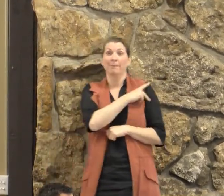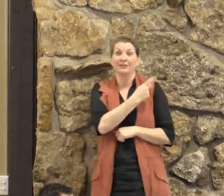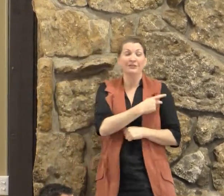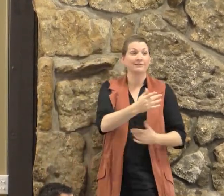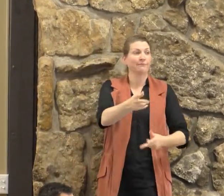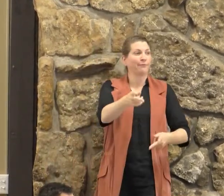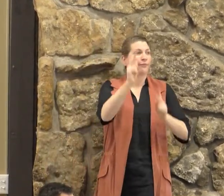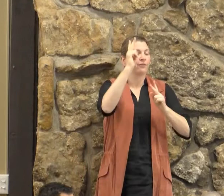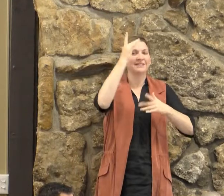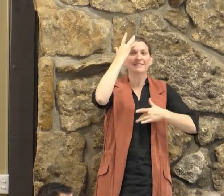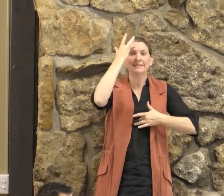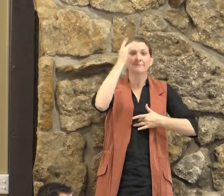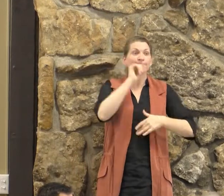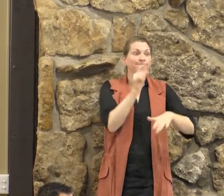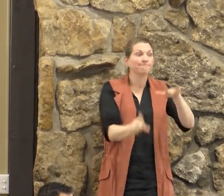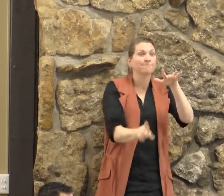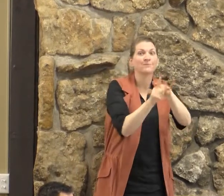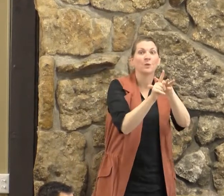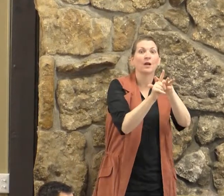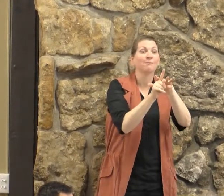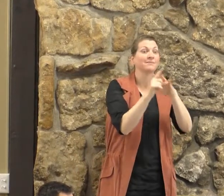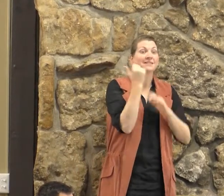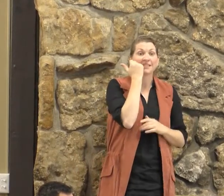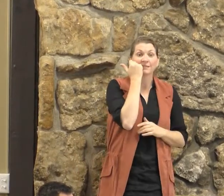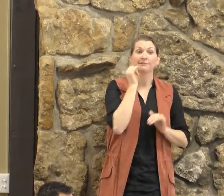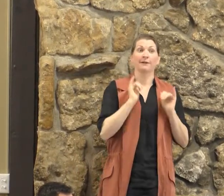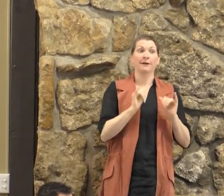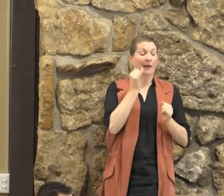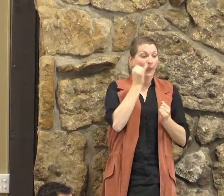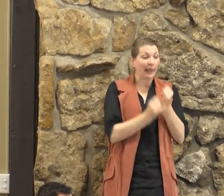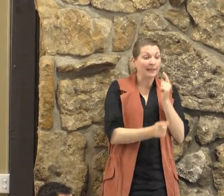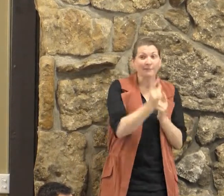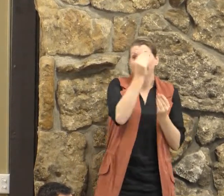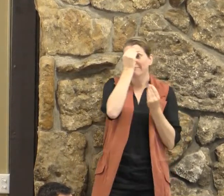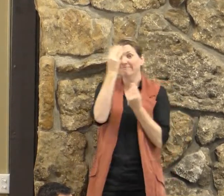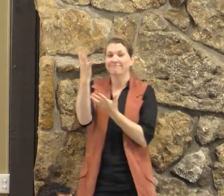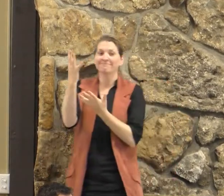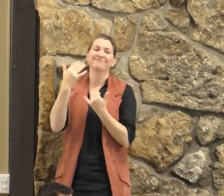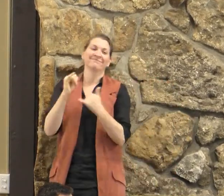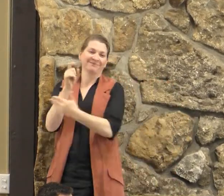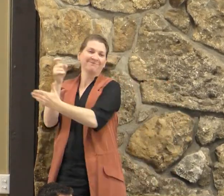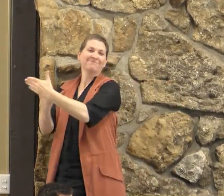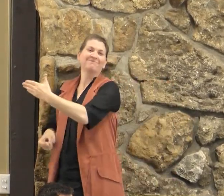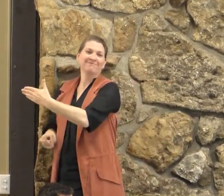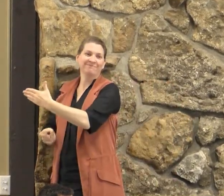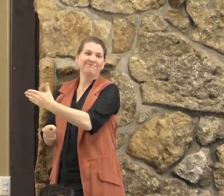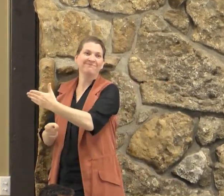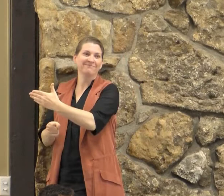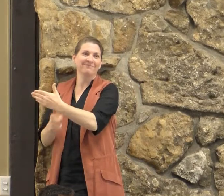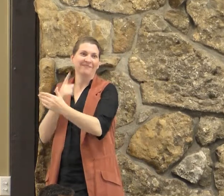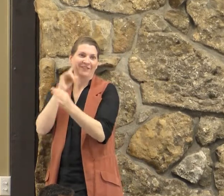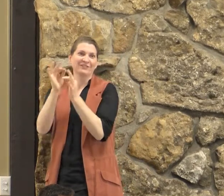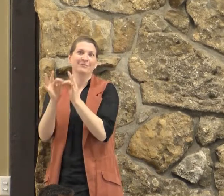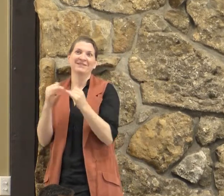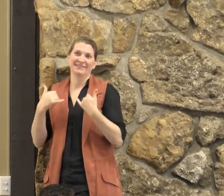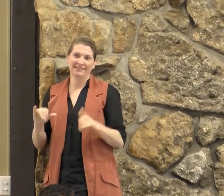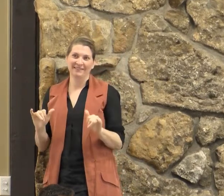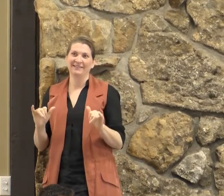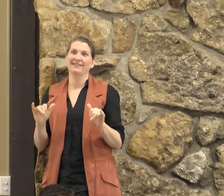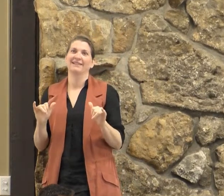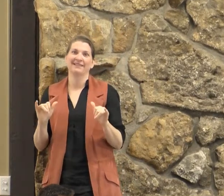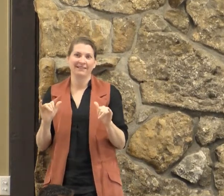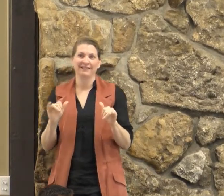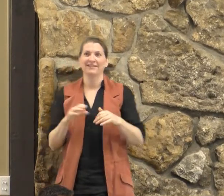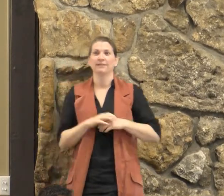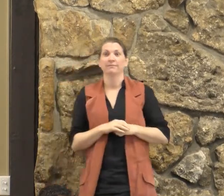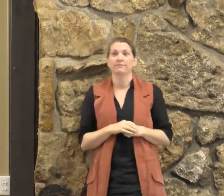appointment, something like that. So they don't want to get anyone else sick. And if there's something that happens like that, if you guys cancel within